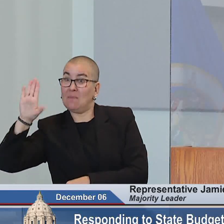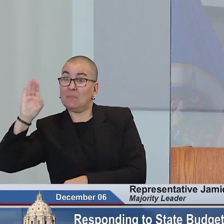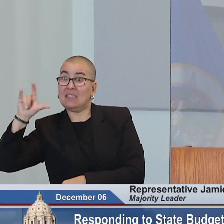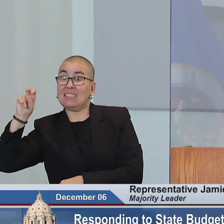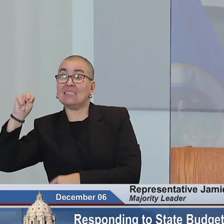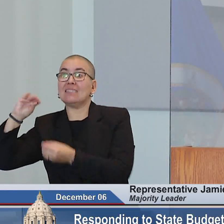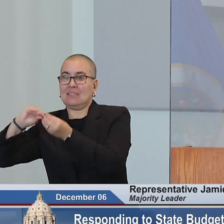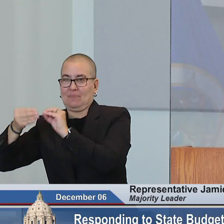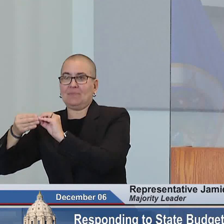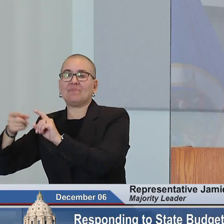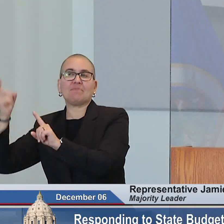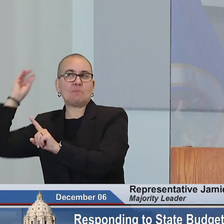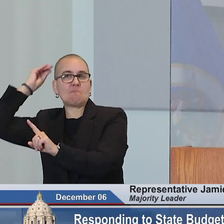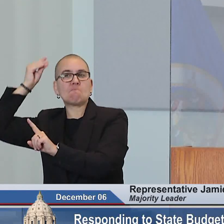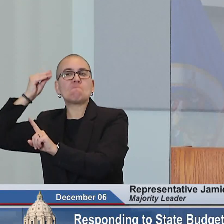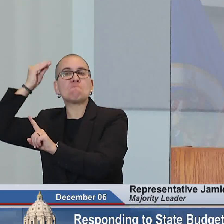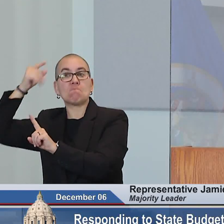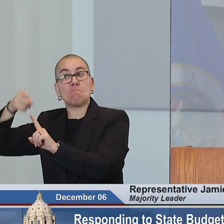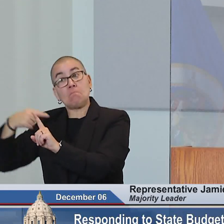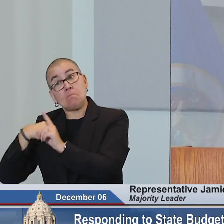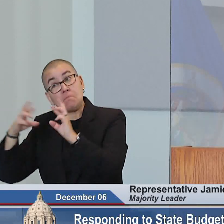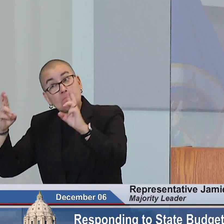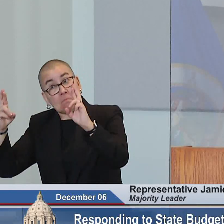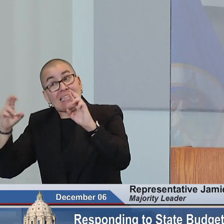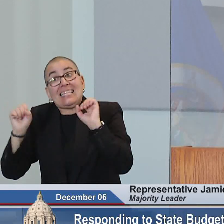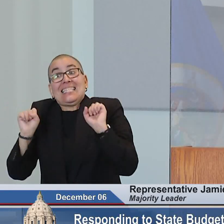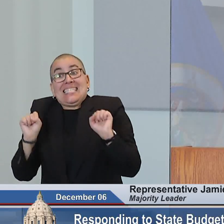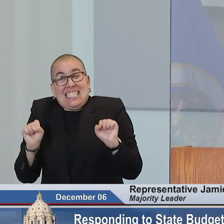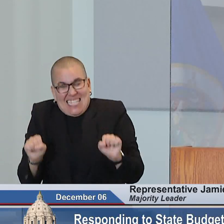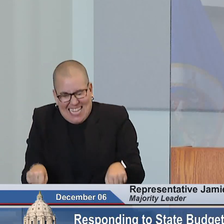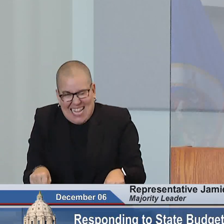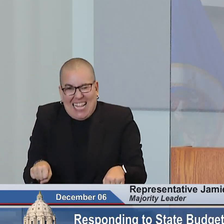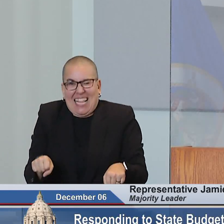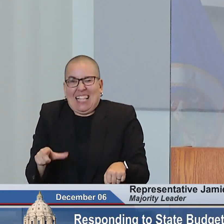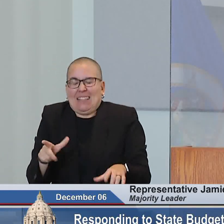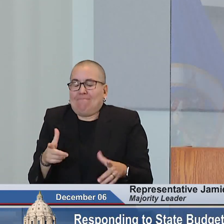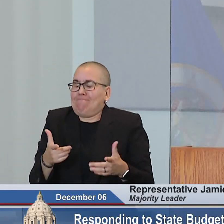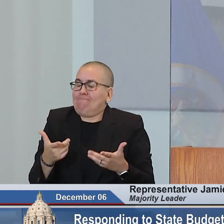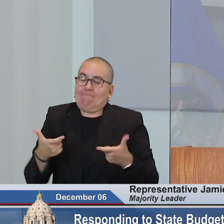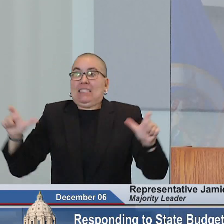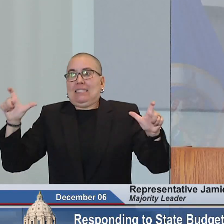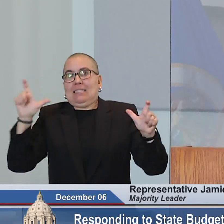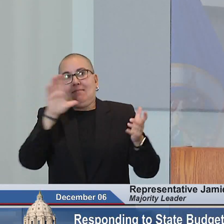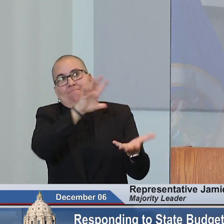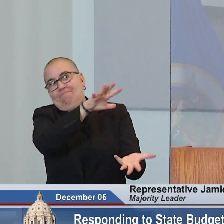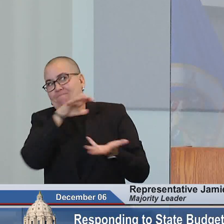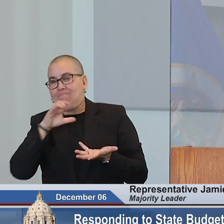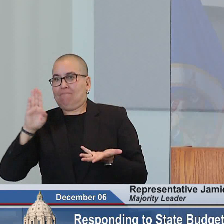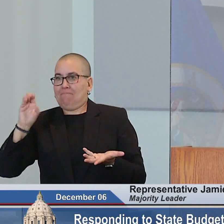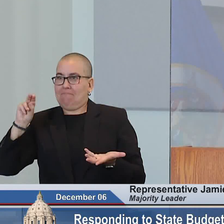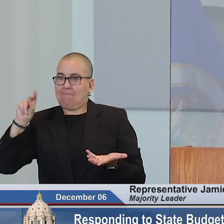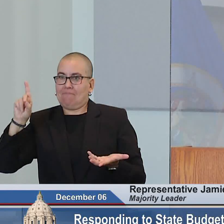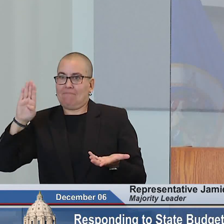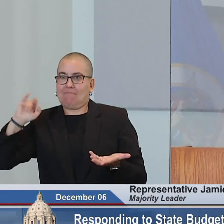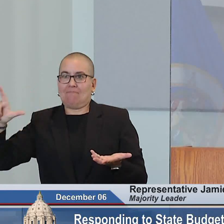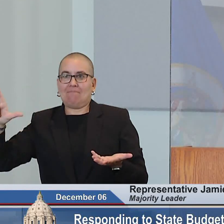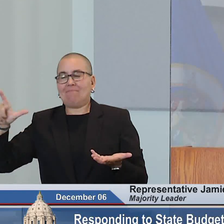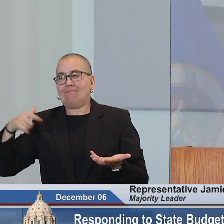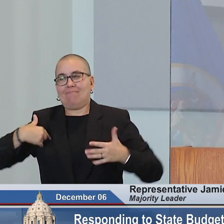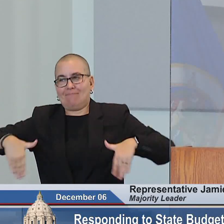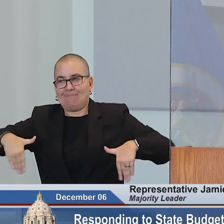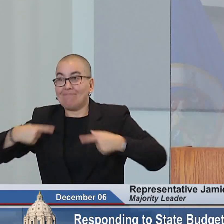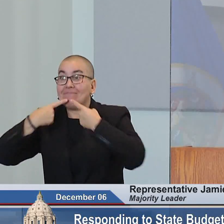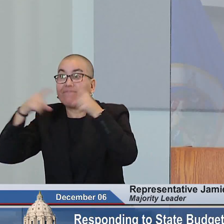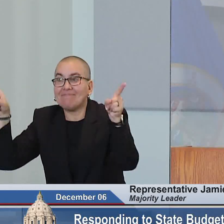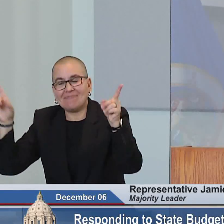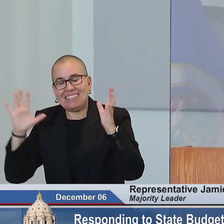I'm hoping that we're able to do some large bonding bills. I don't think we're at a point yet where we're ready to make a decision on whether we're going